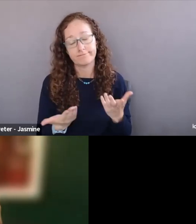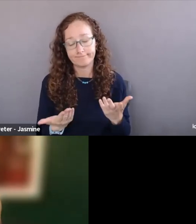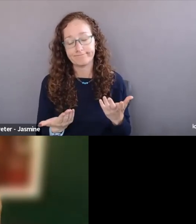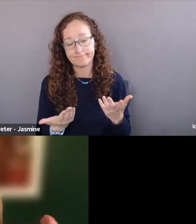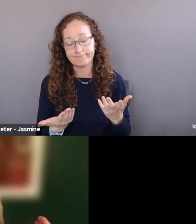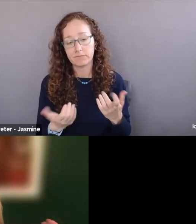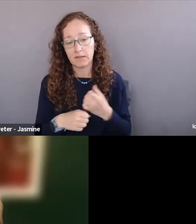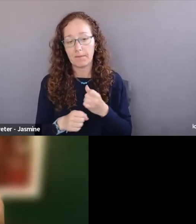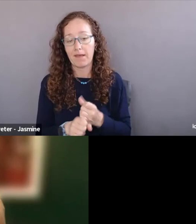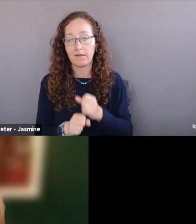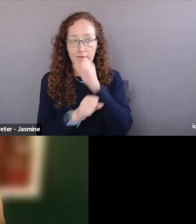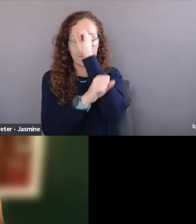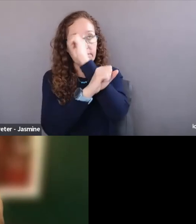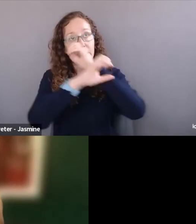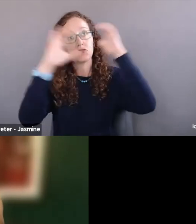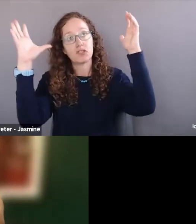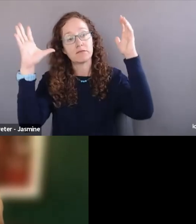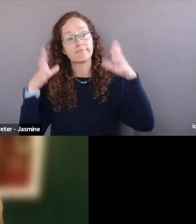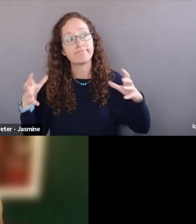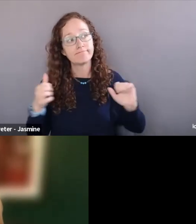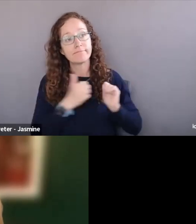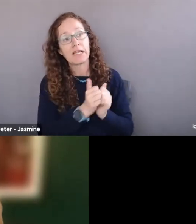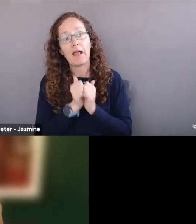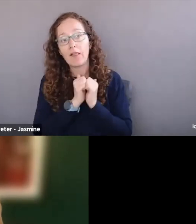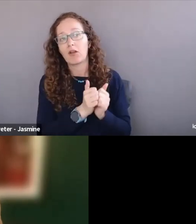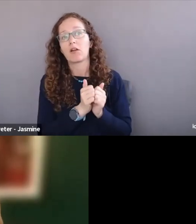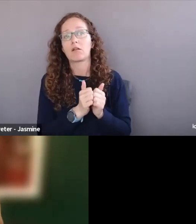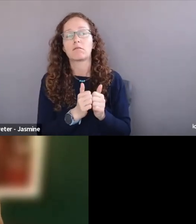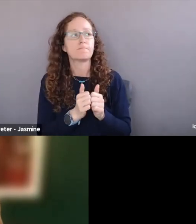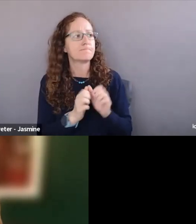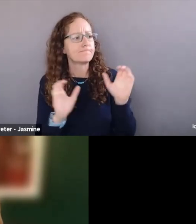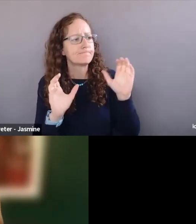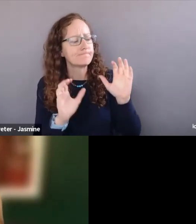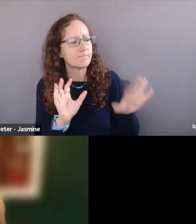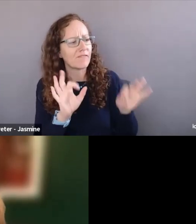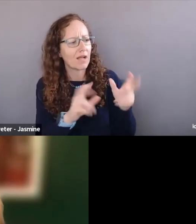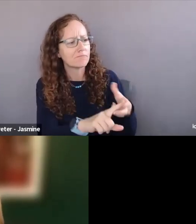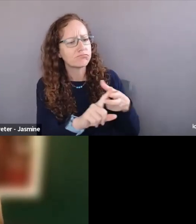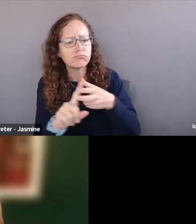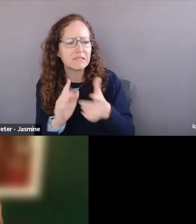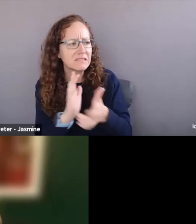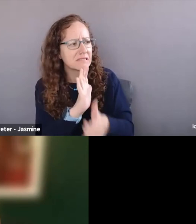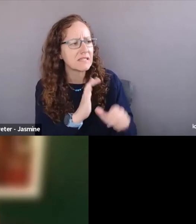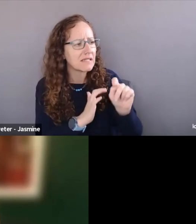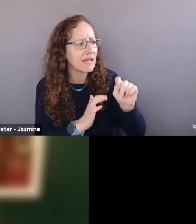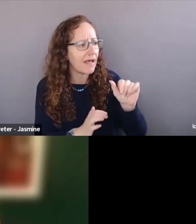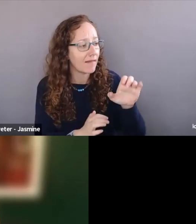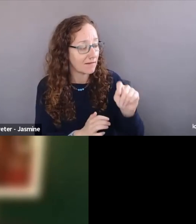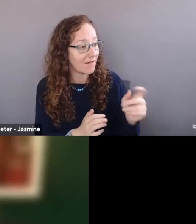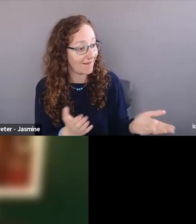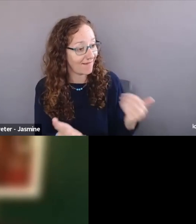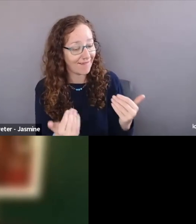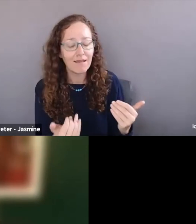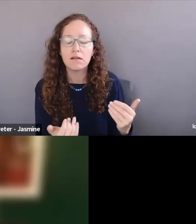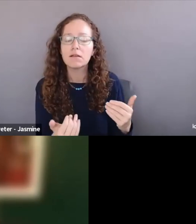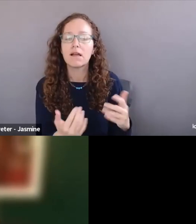incredible talent and support them and to be a talent magnet. That's what we tried